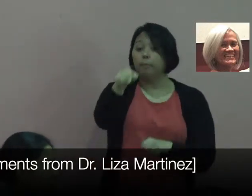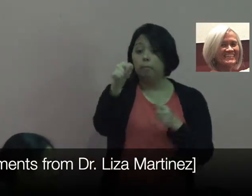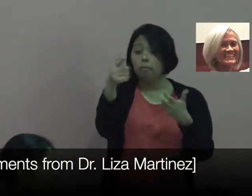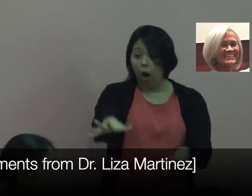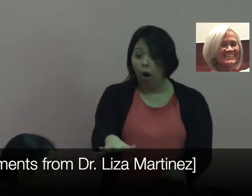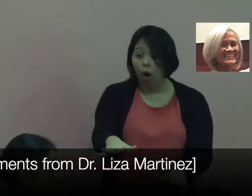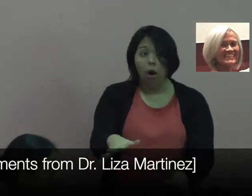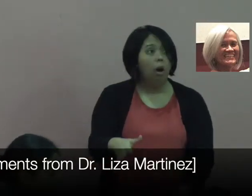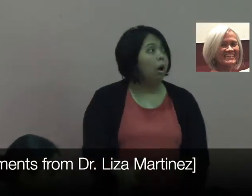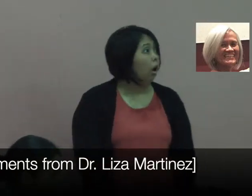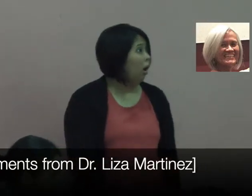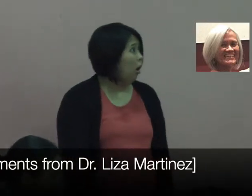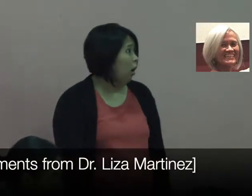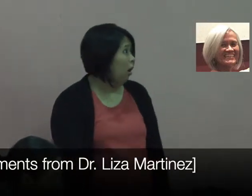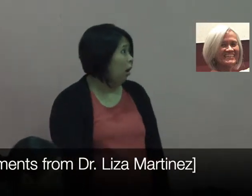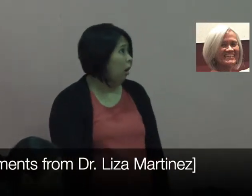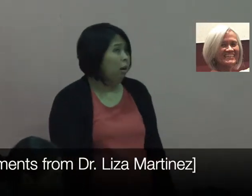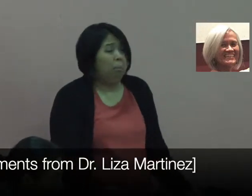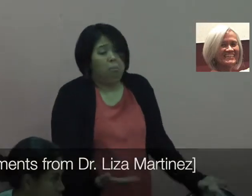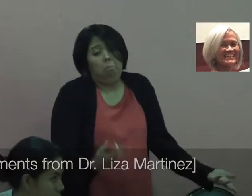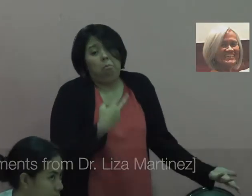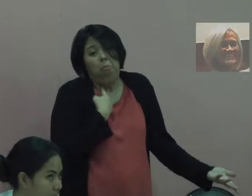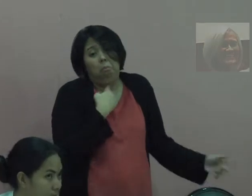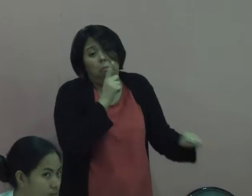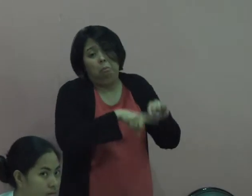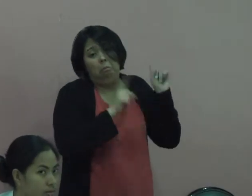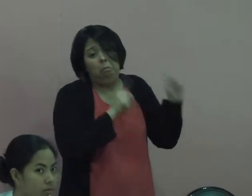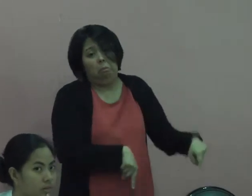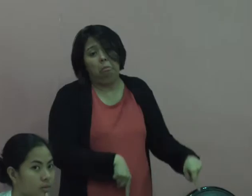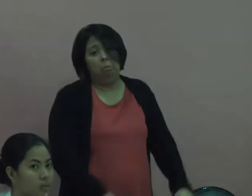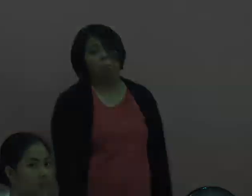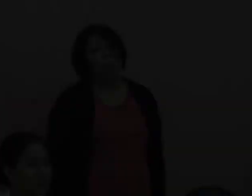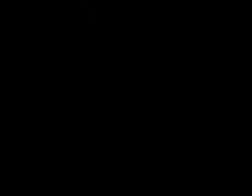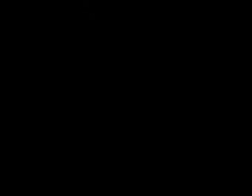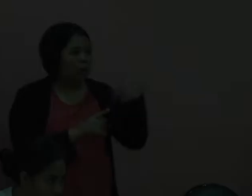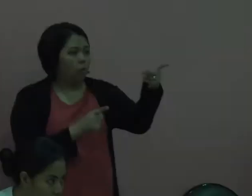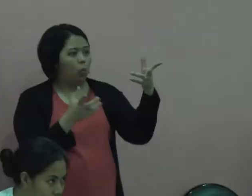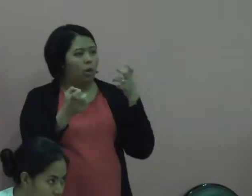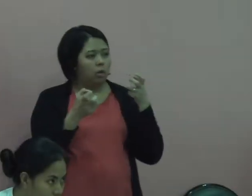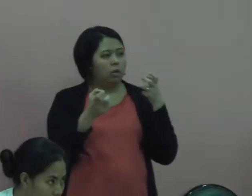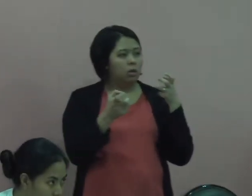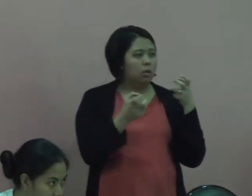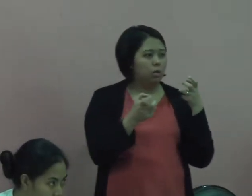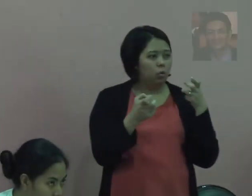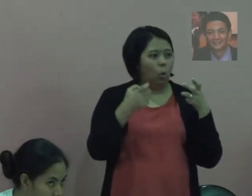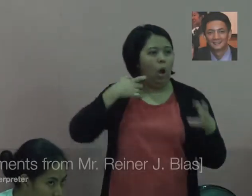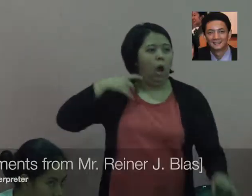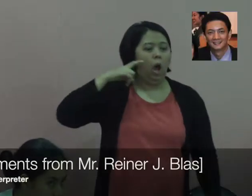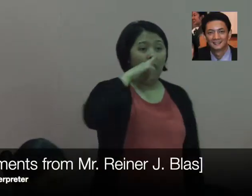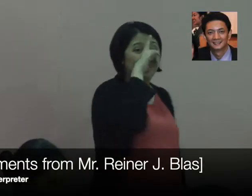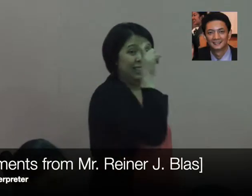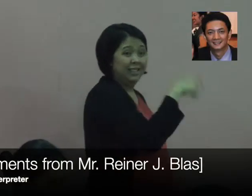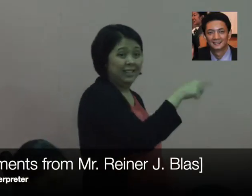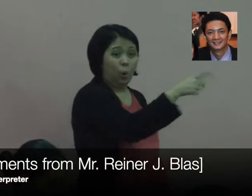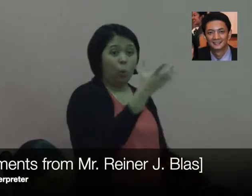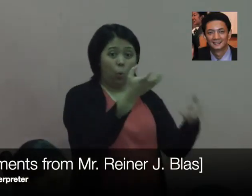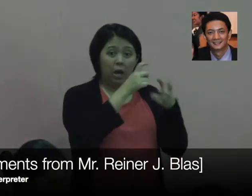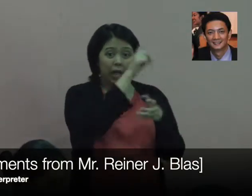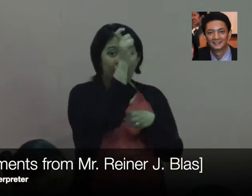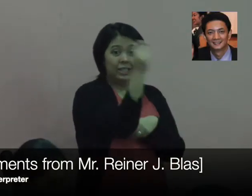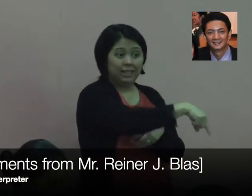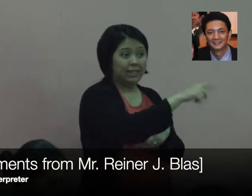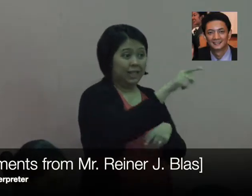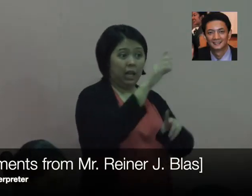raped? Wala, hindi sila makakasagot. Sige, I think meron... Direct my question to Attorney